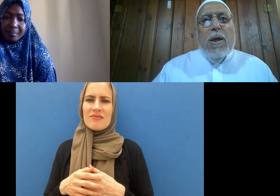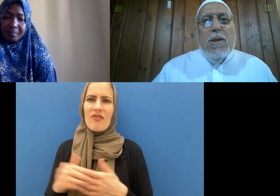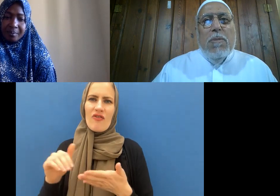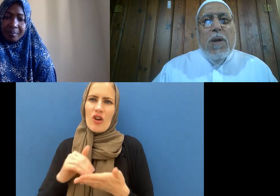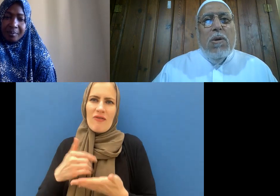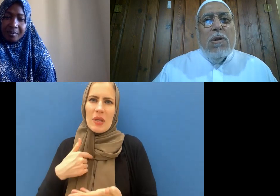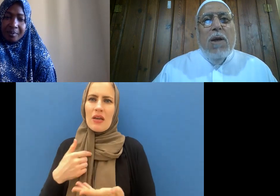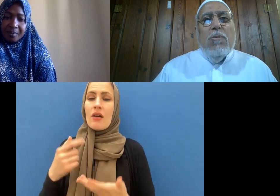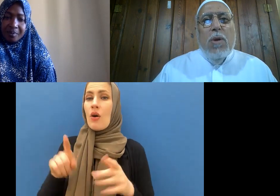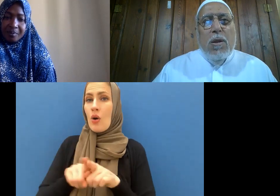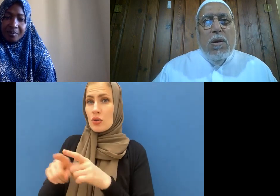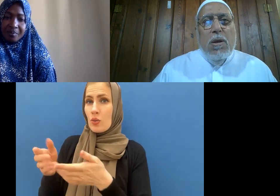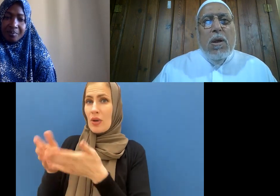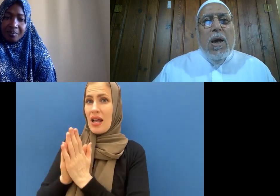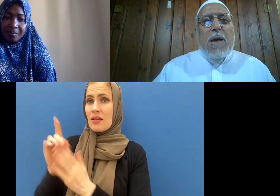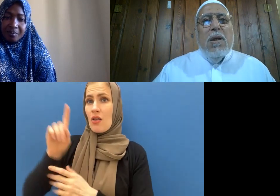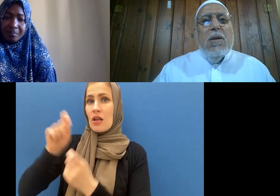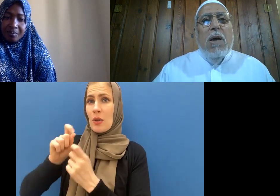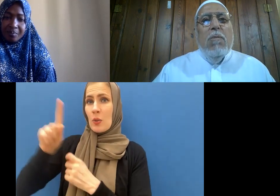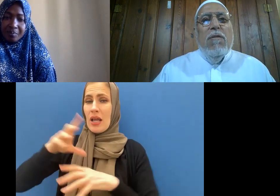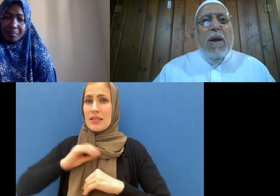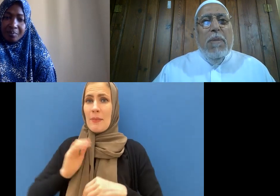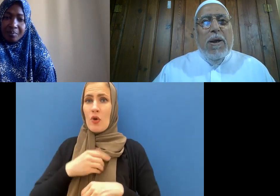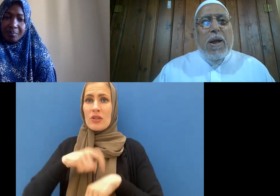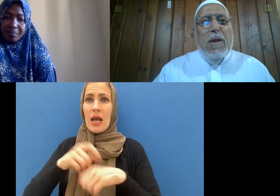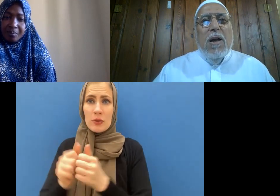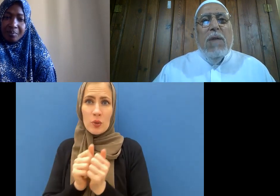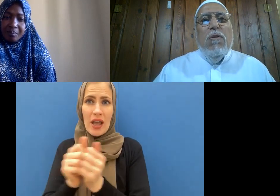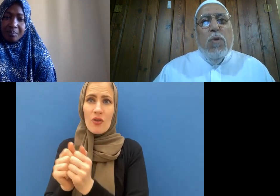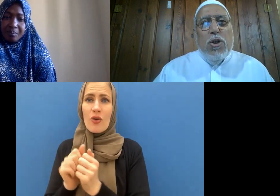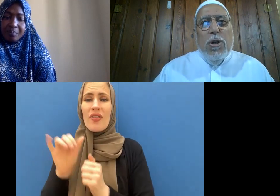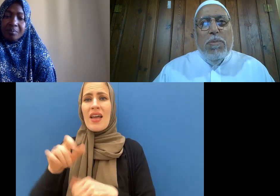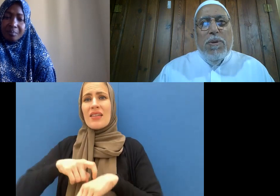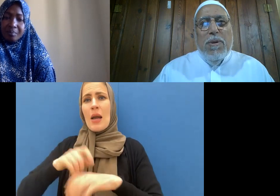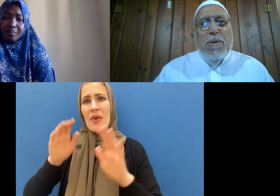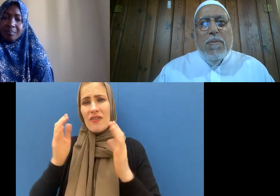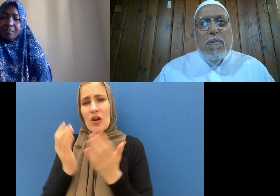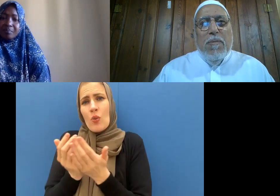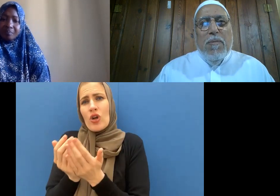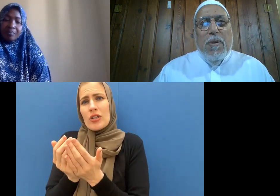to accept our time together as a time of ibadah, a time of worship.